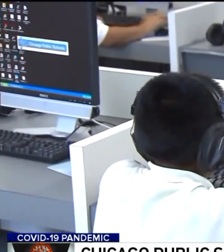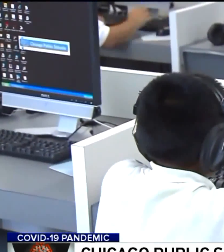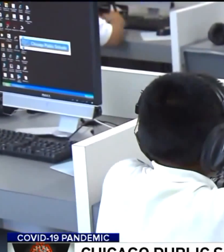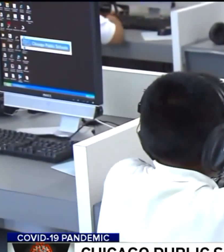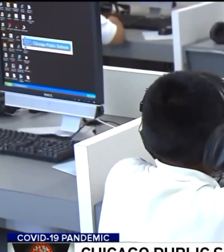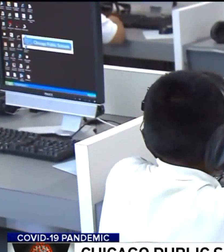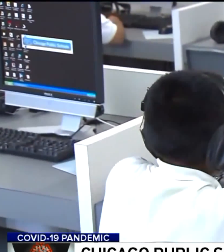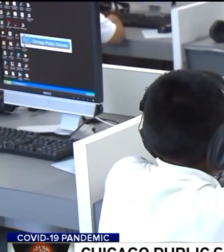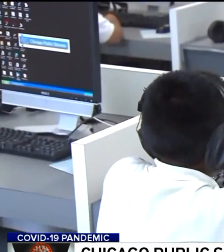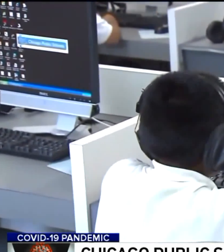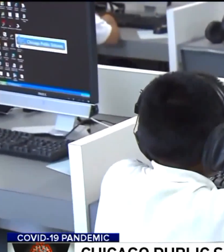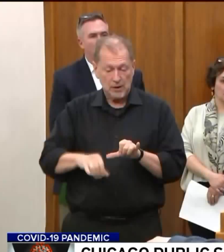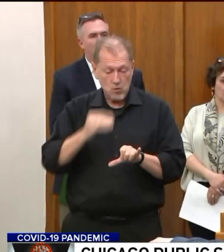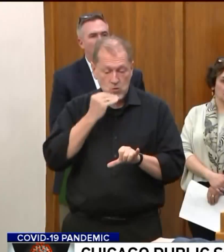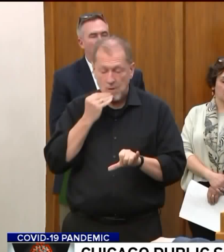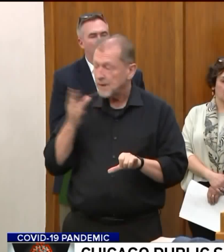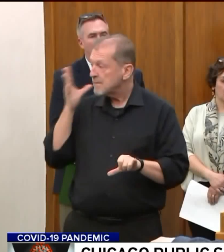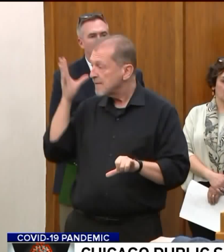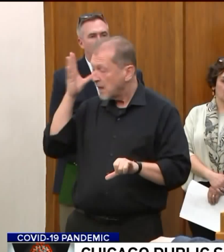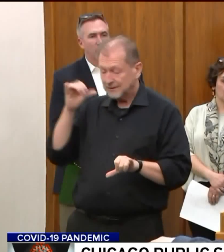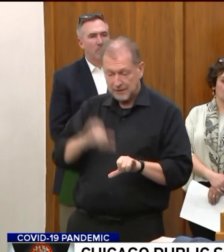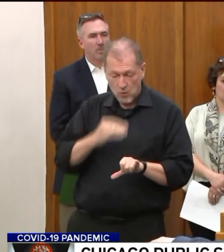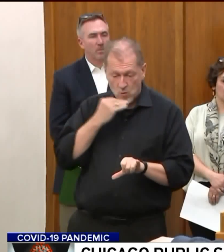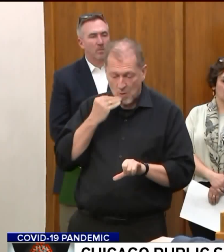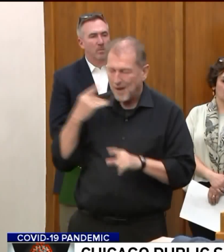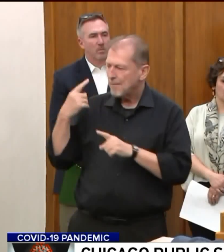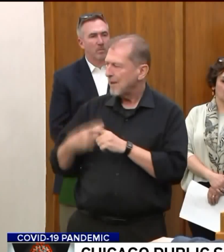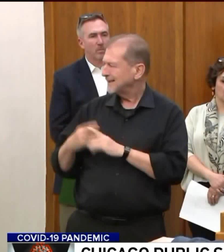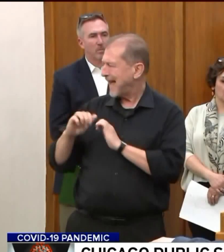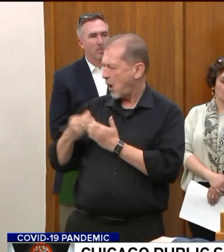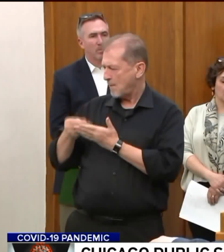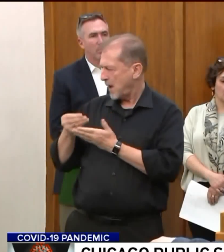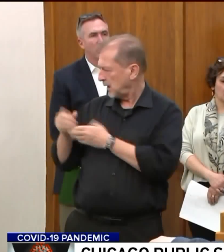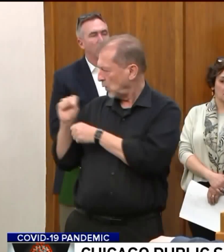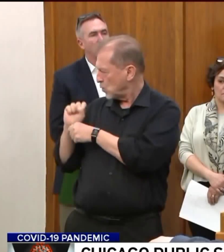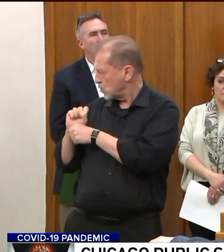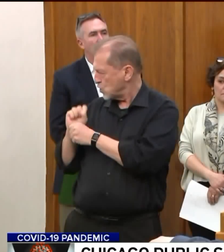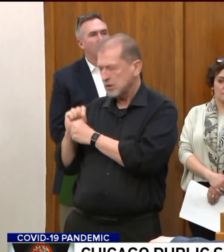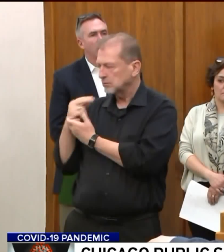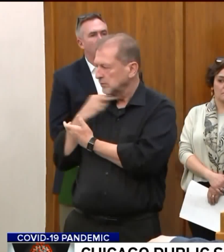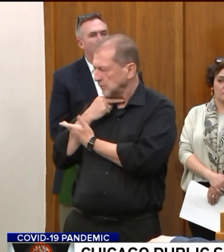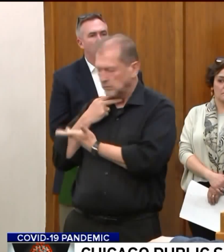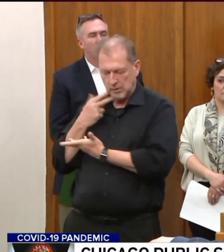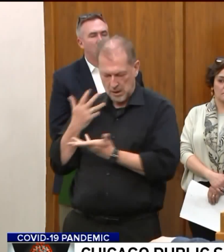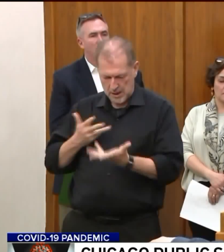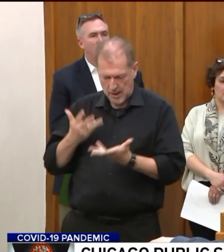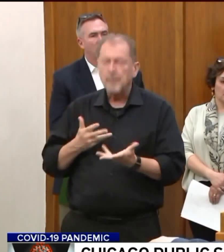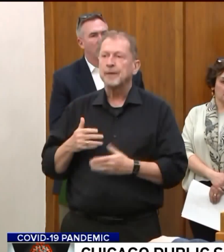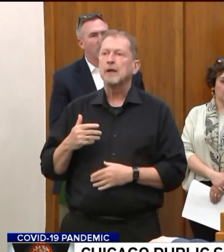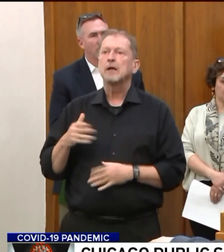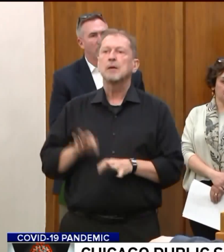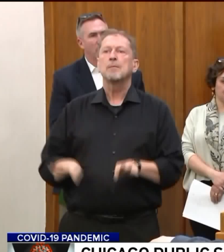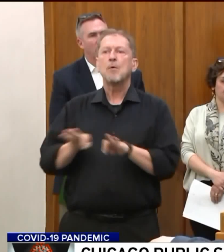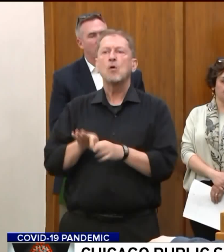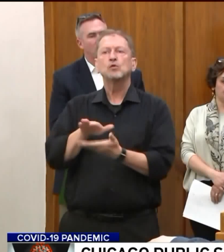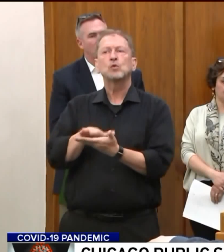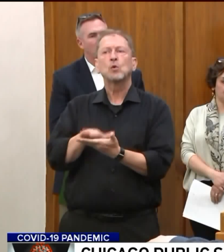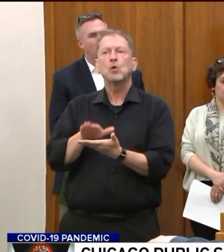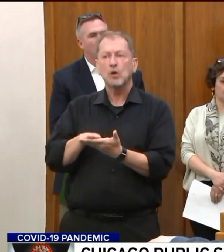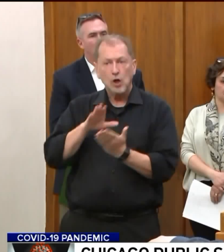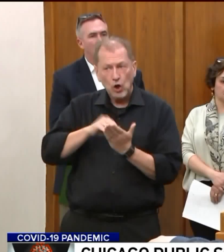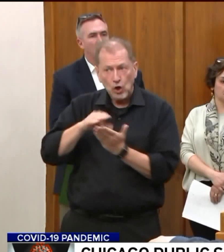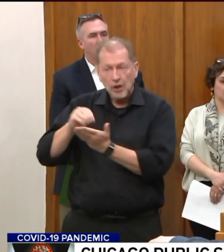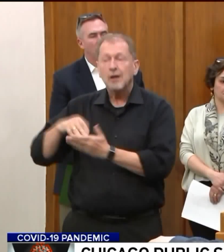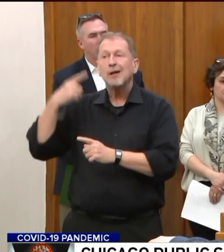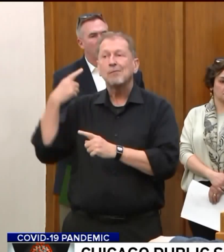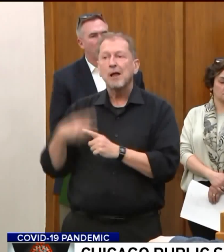also offer activities for kids. In Chicago, we know that schools are more than just places of learning. Our schools are places where thousands